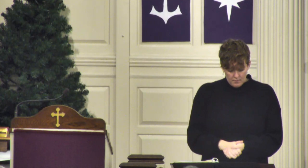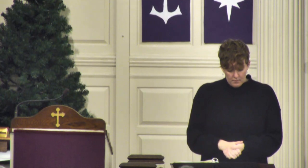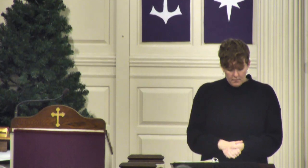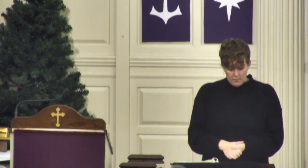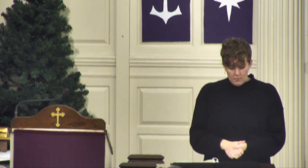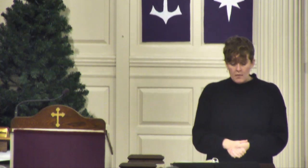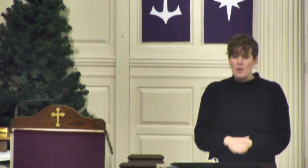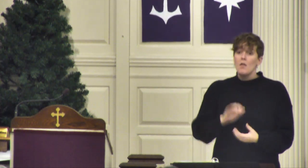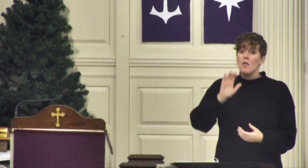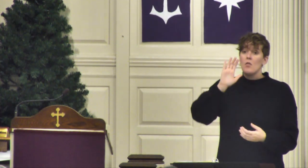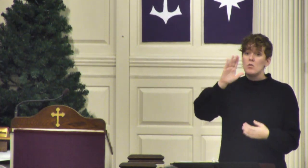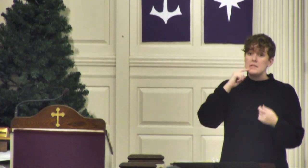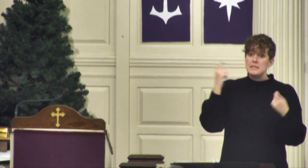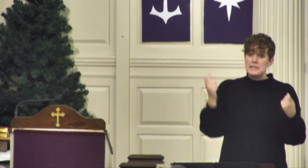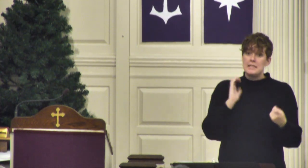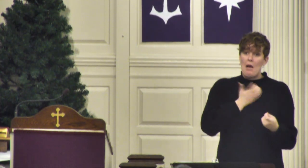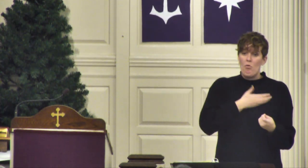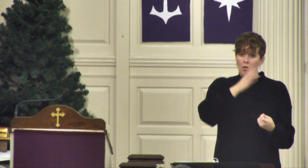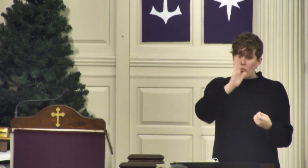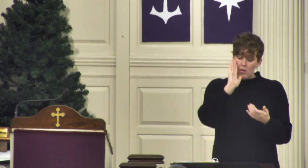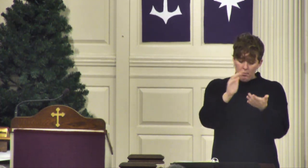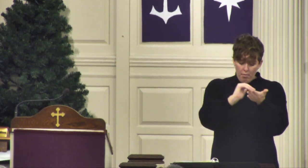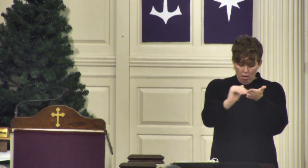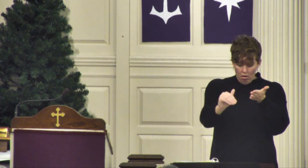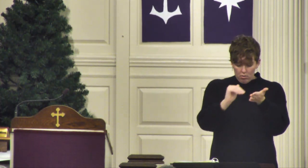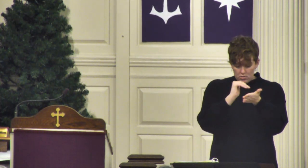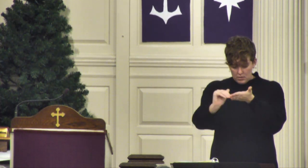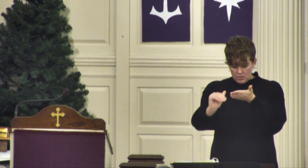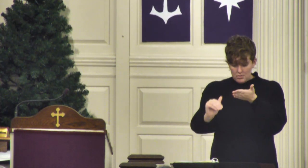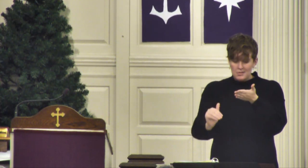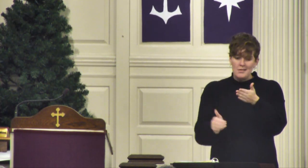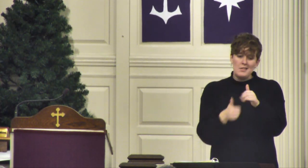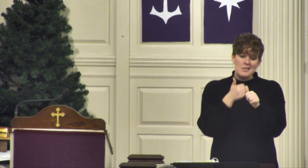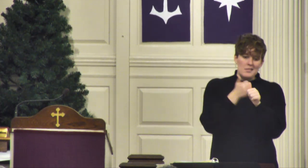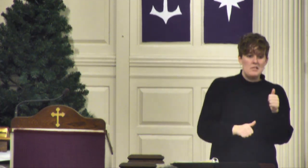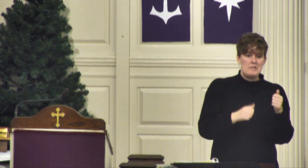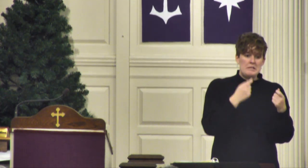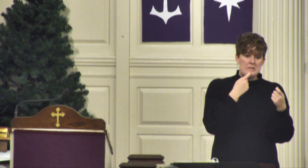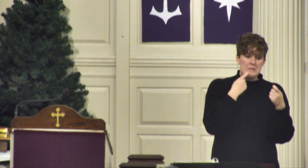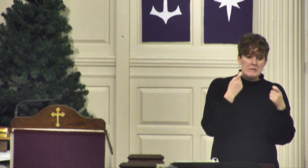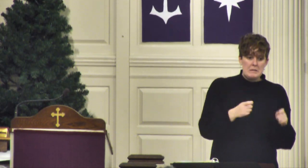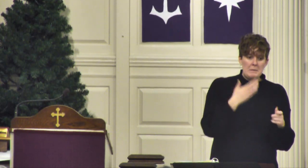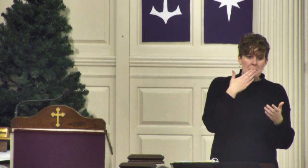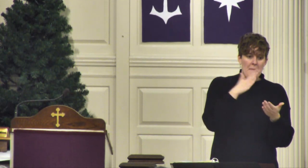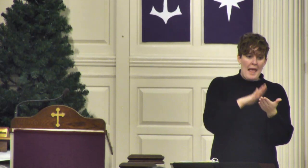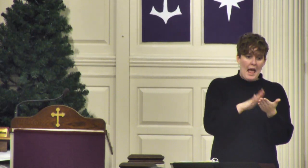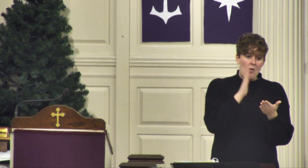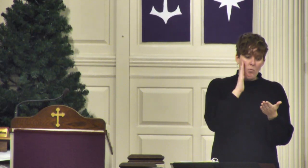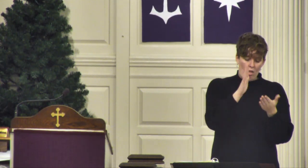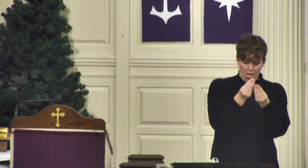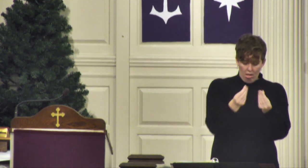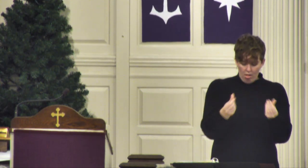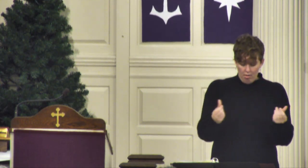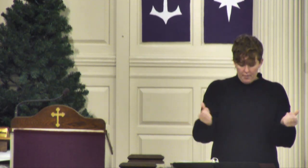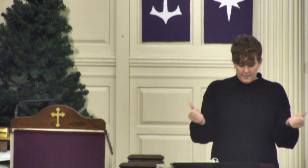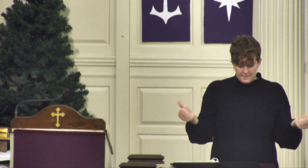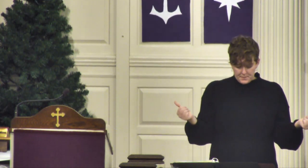Yea, her sins our God will pardon, blotting out each